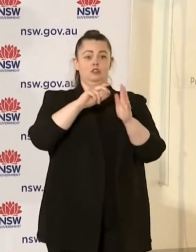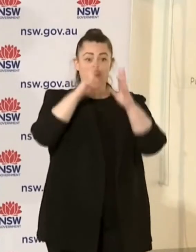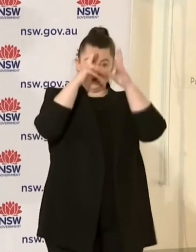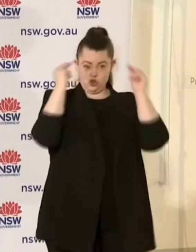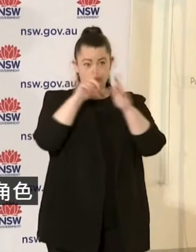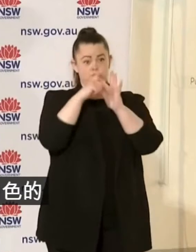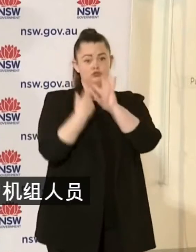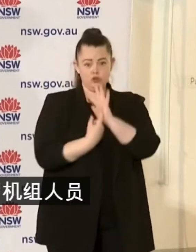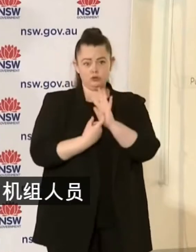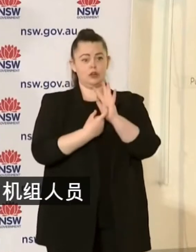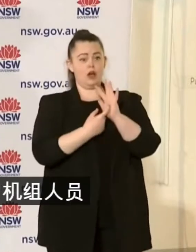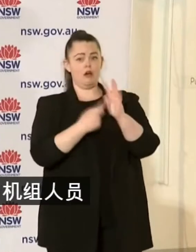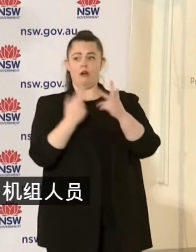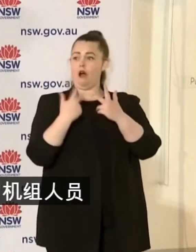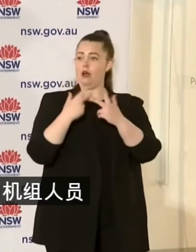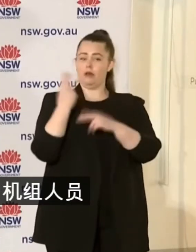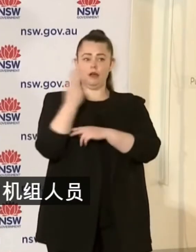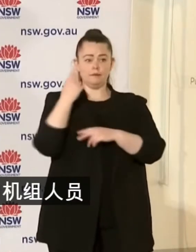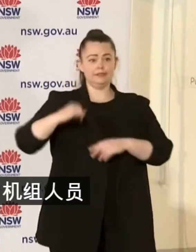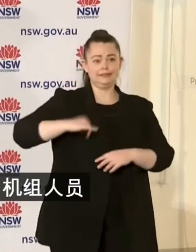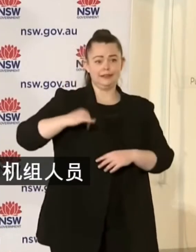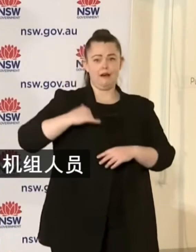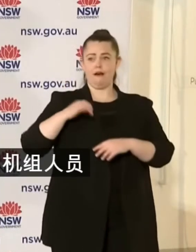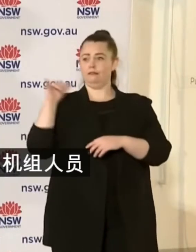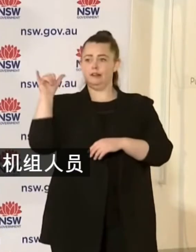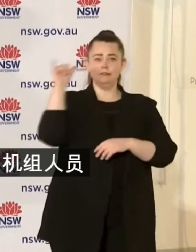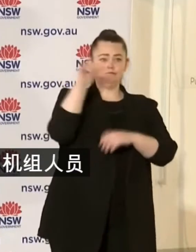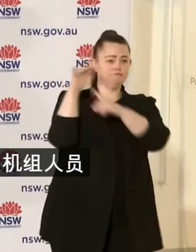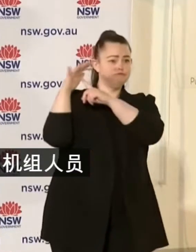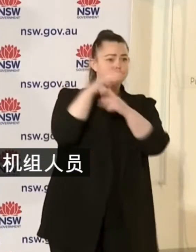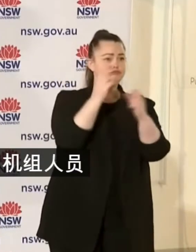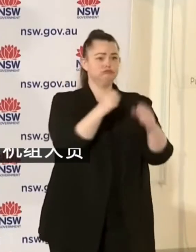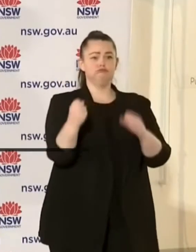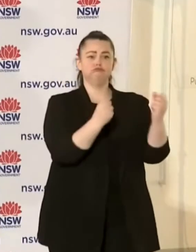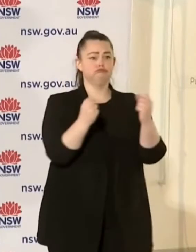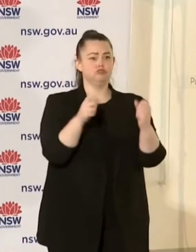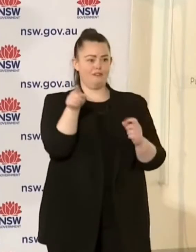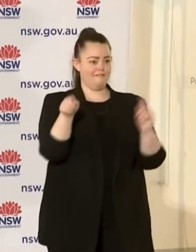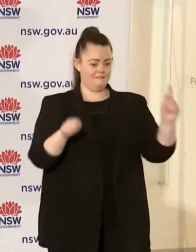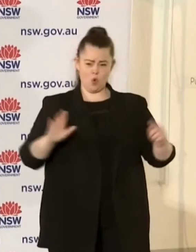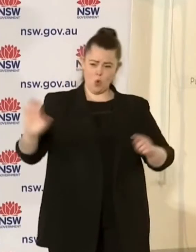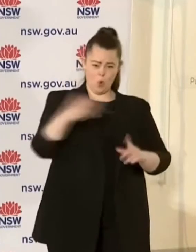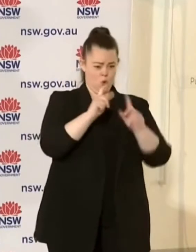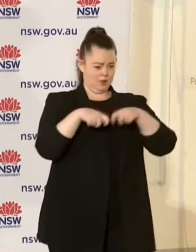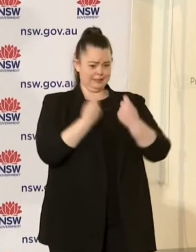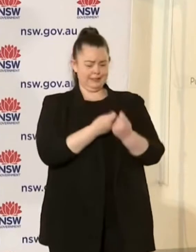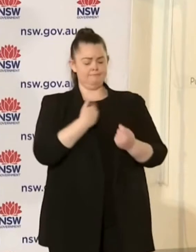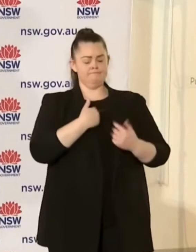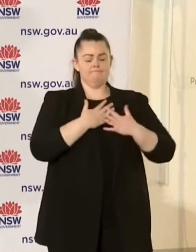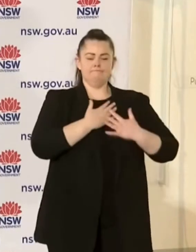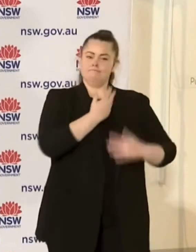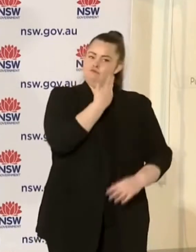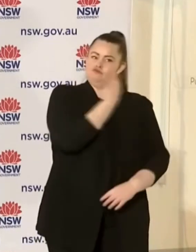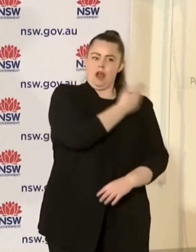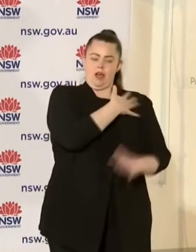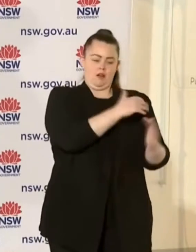roles in quite challenging circumstances. I view our role as not only a responsibility, but it's also a privilege to manage